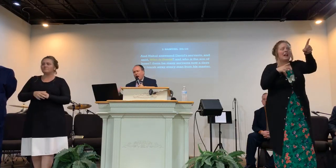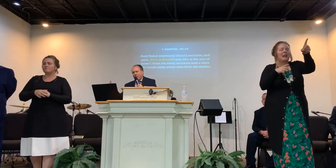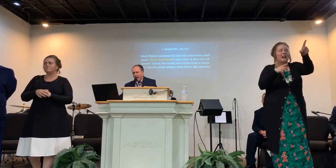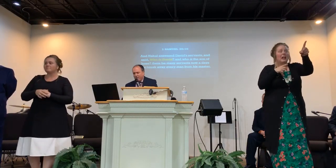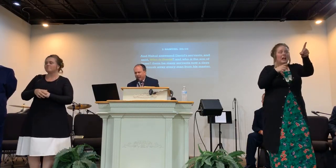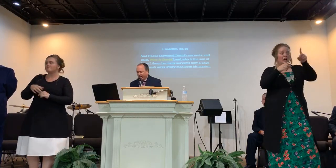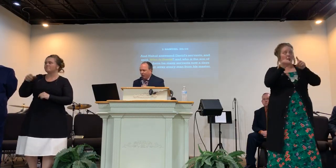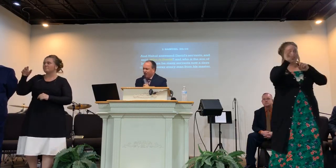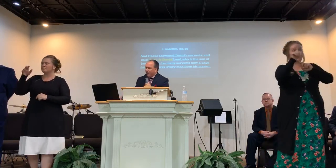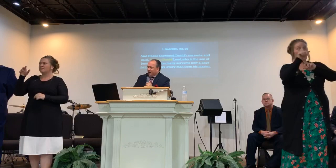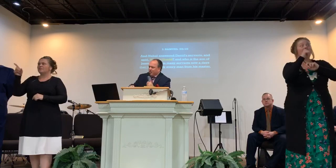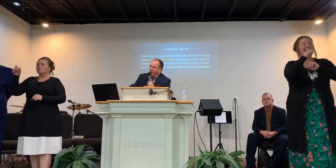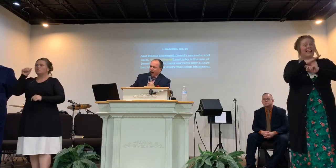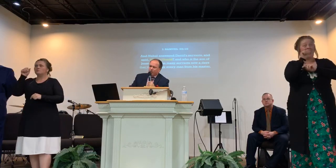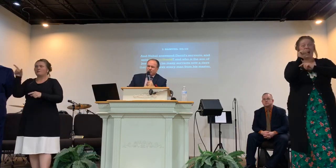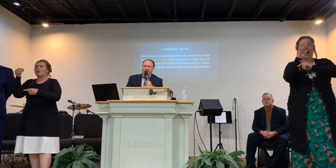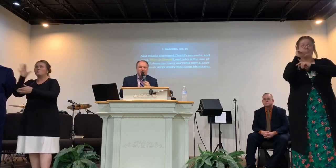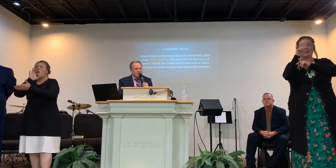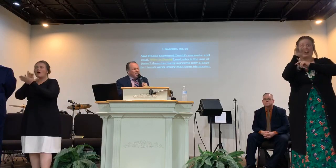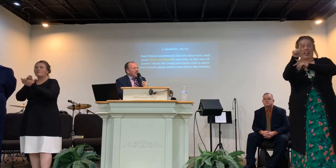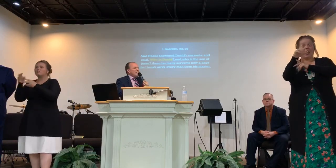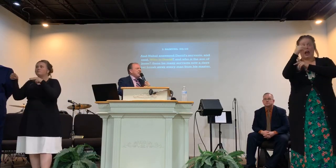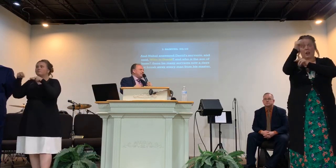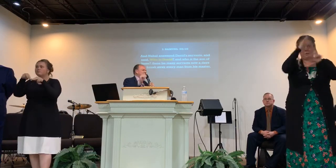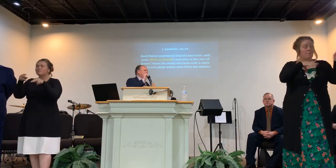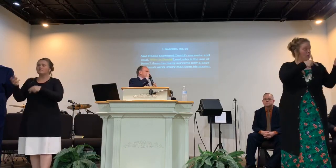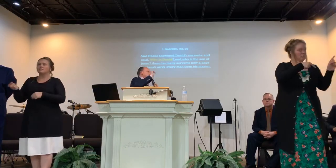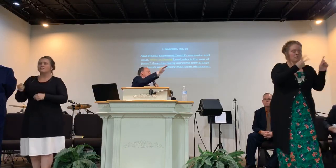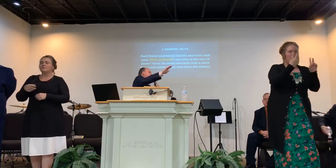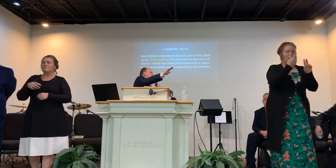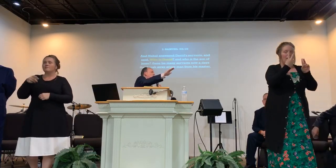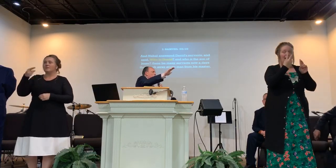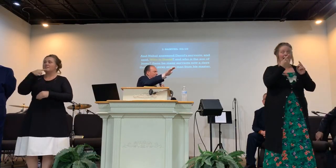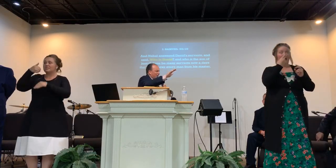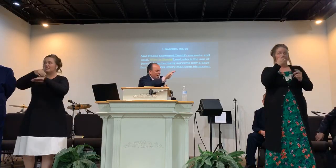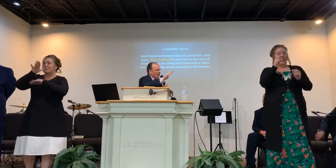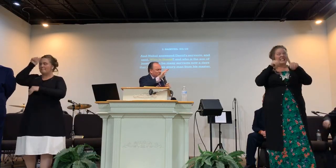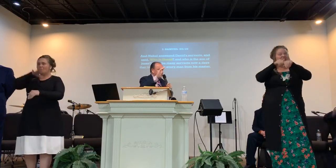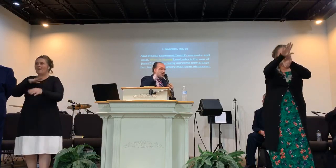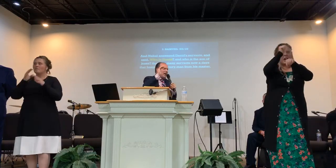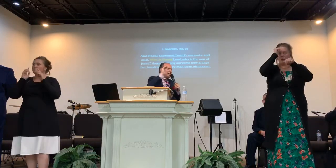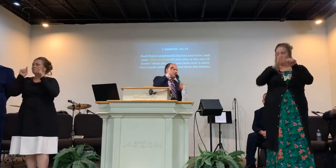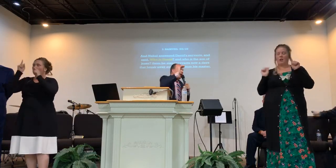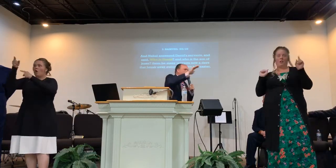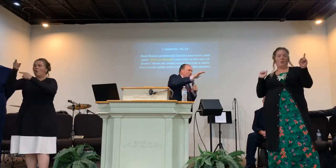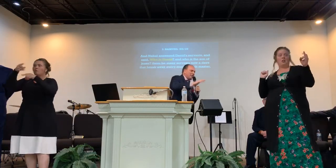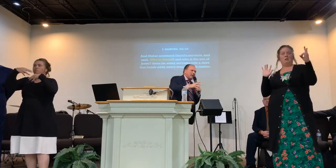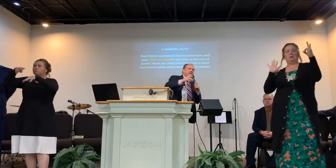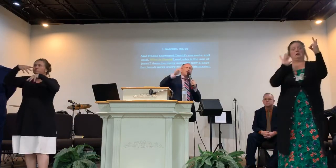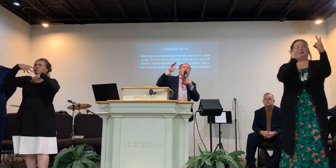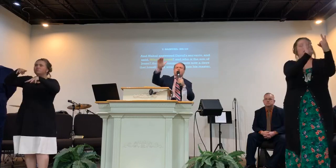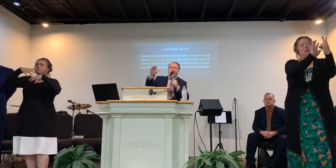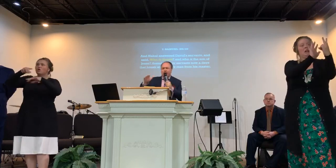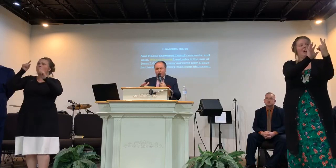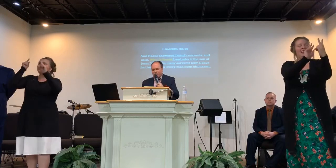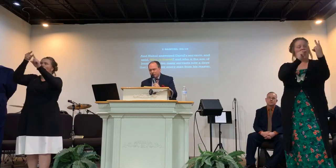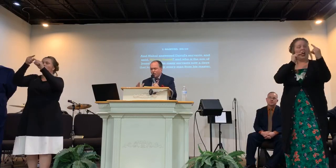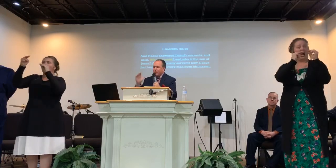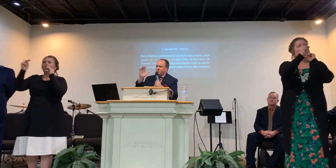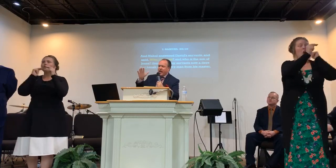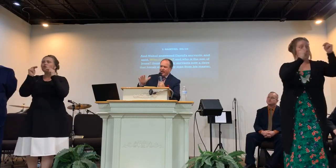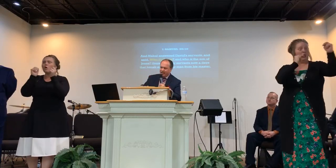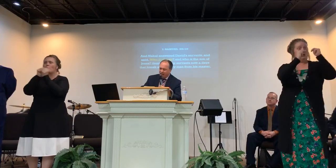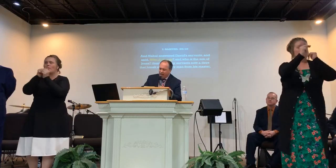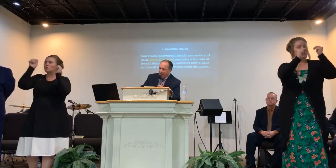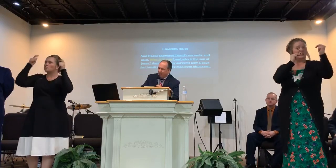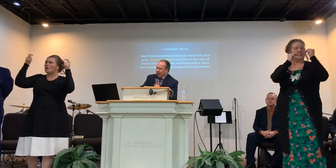and his wife Abigail. The Bible says that he sent his men forward so that they could go and they could negotiate with this